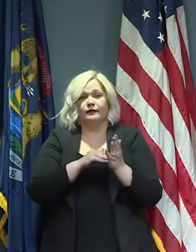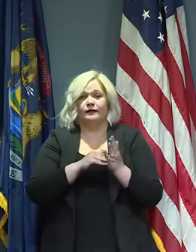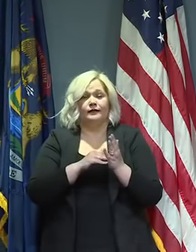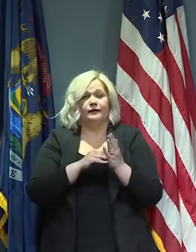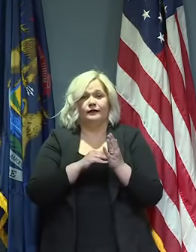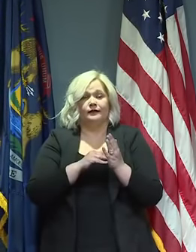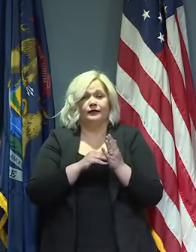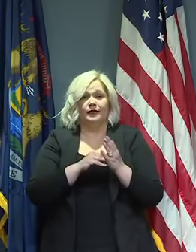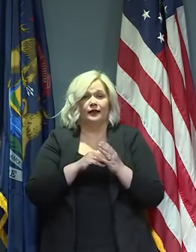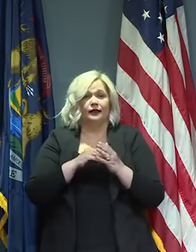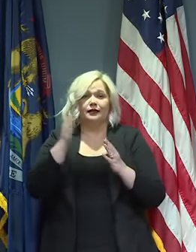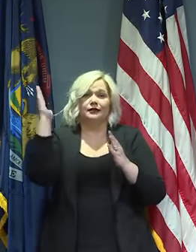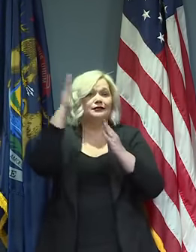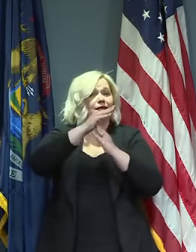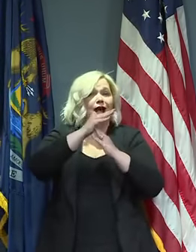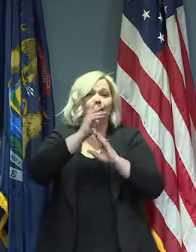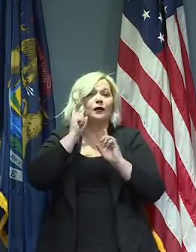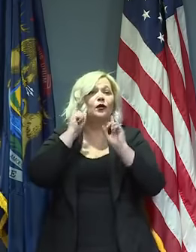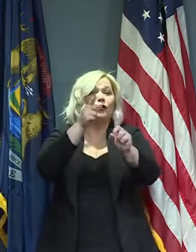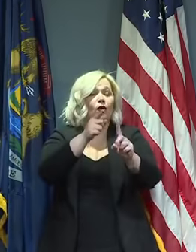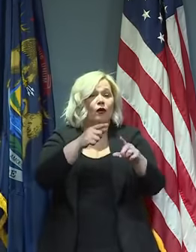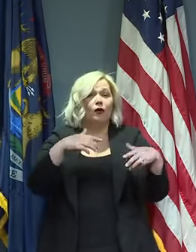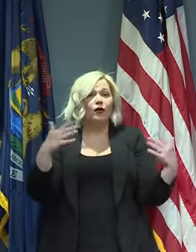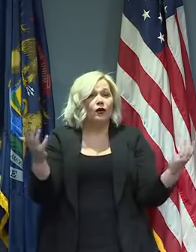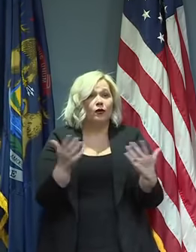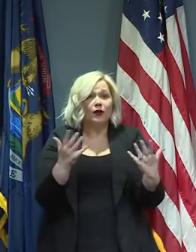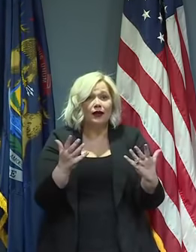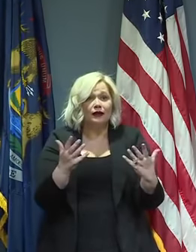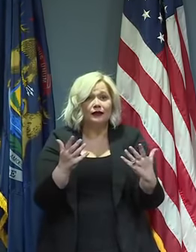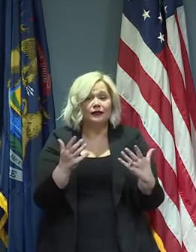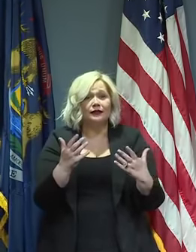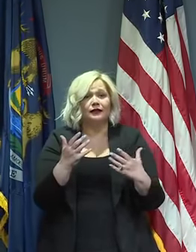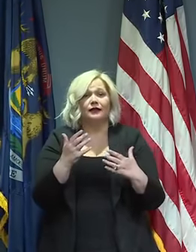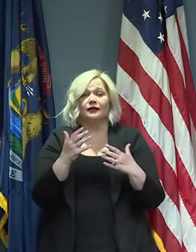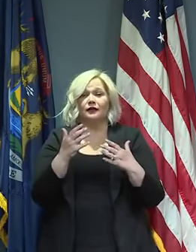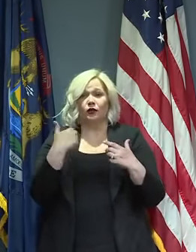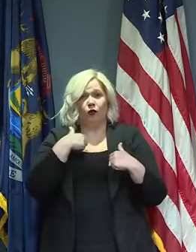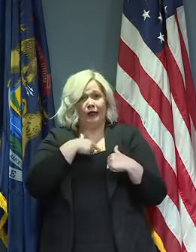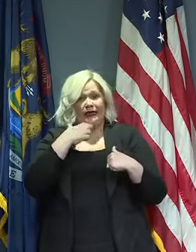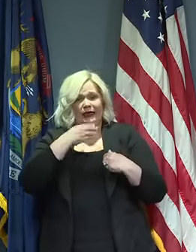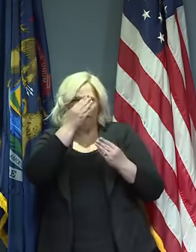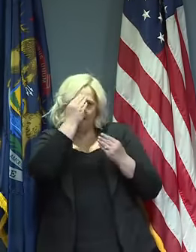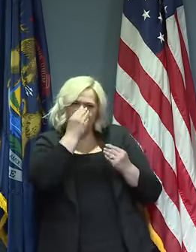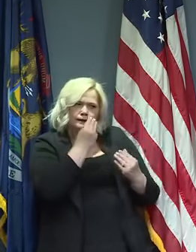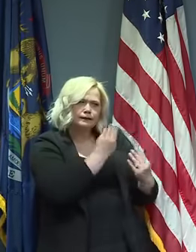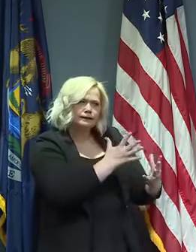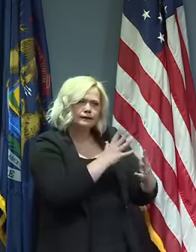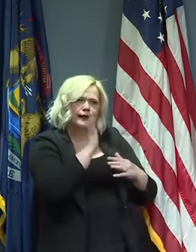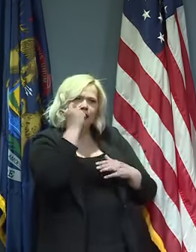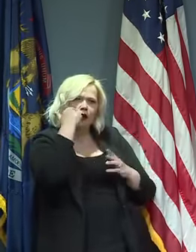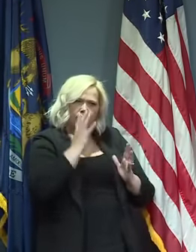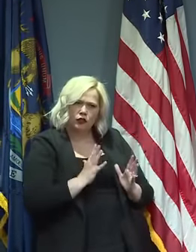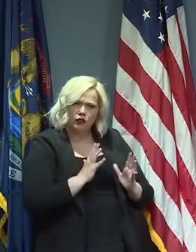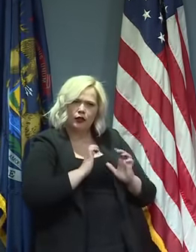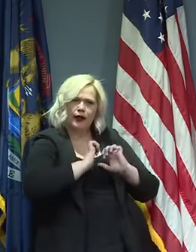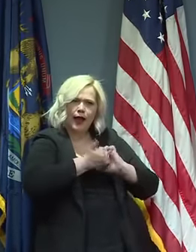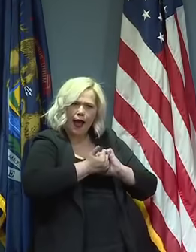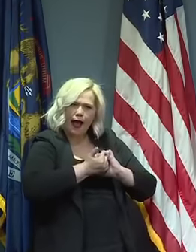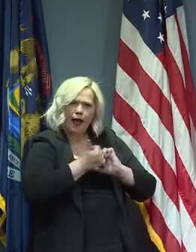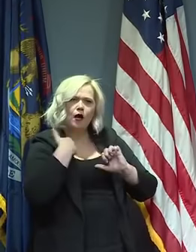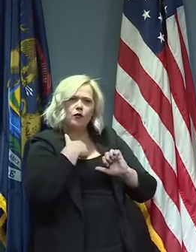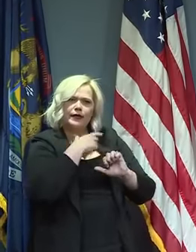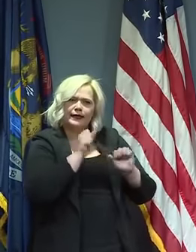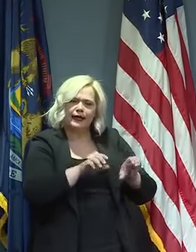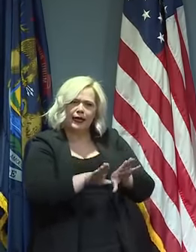work is to provide sound input to the governor on how to best stage our